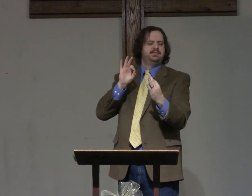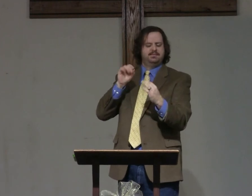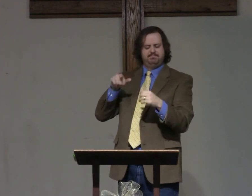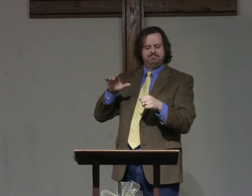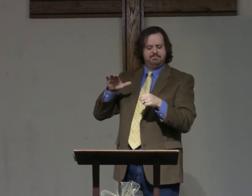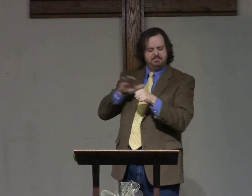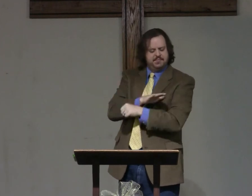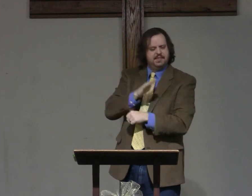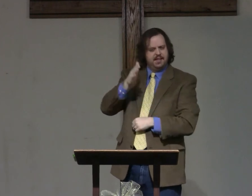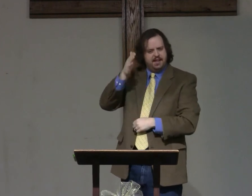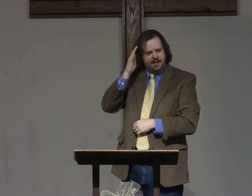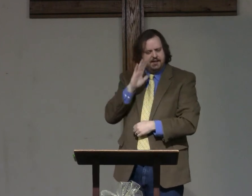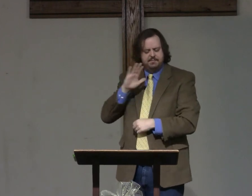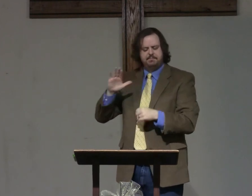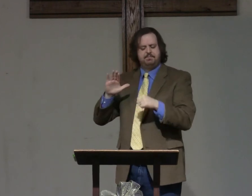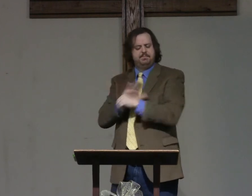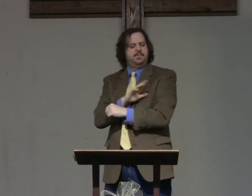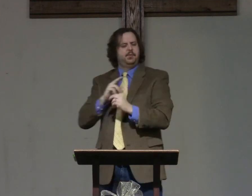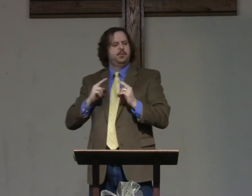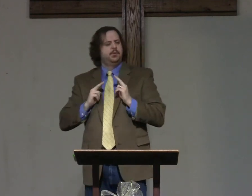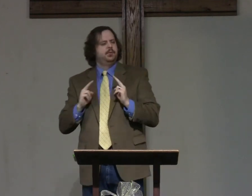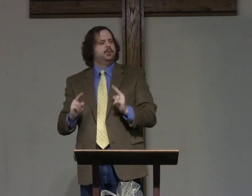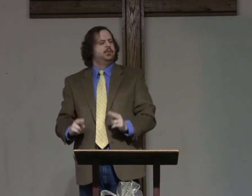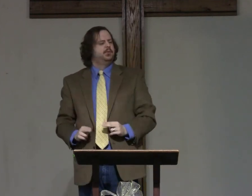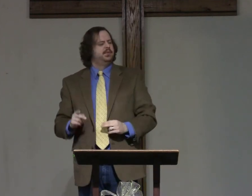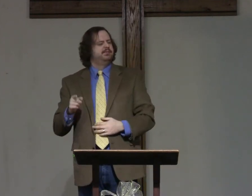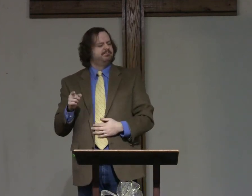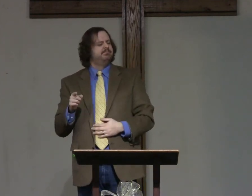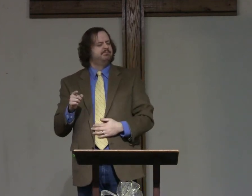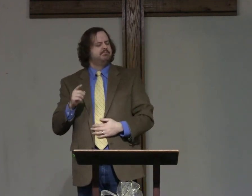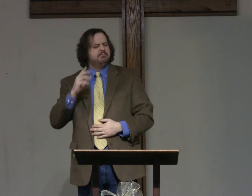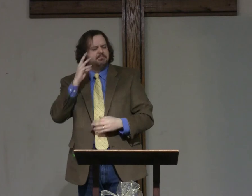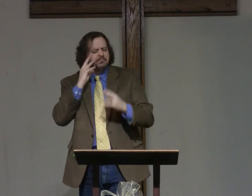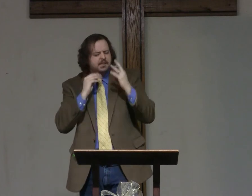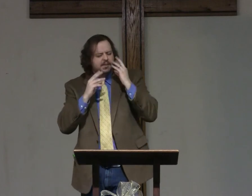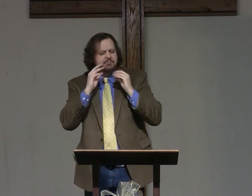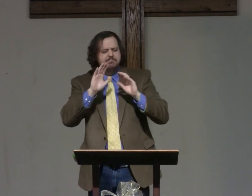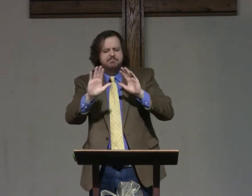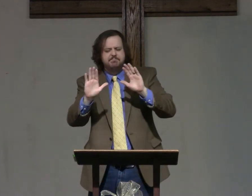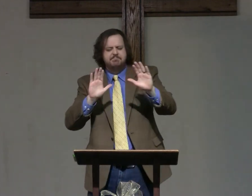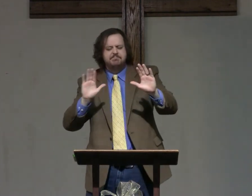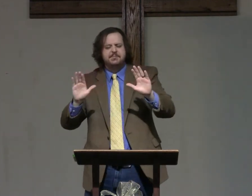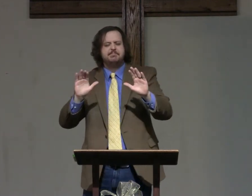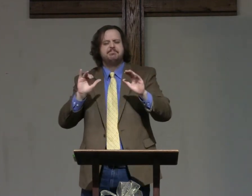perfect. He was fully God and fully human.